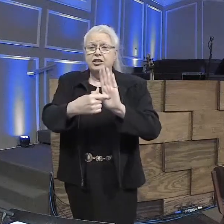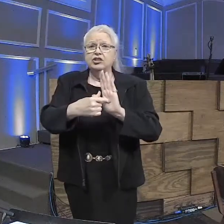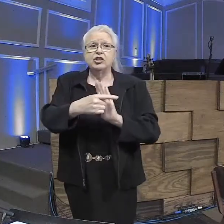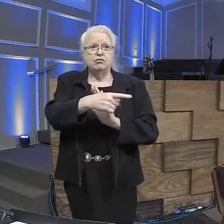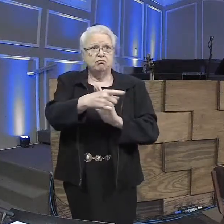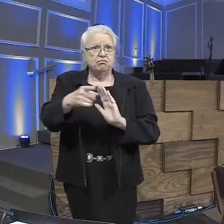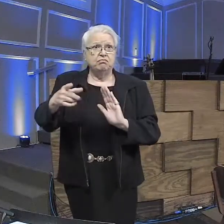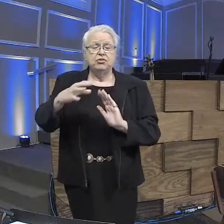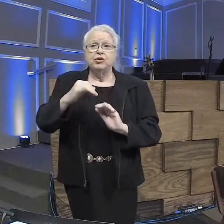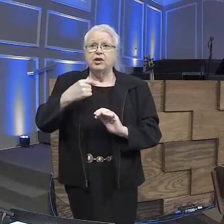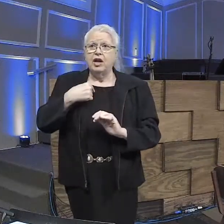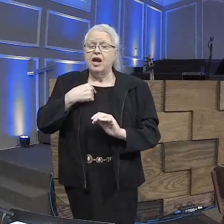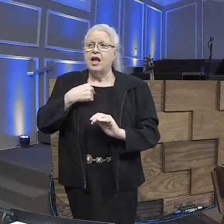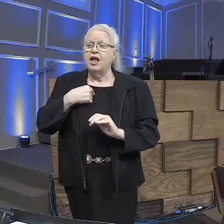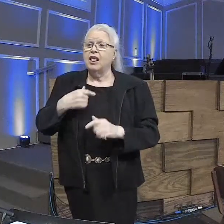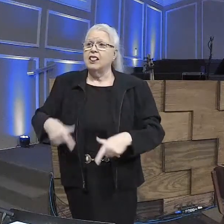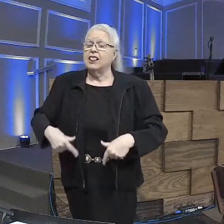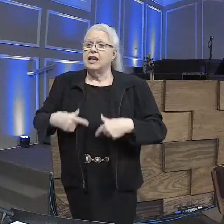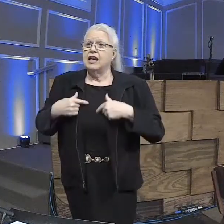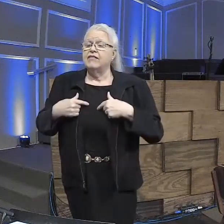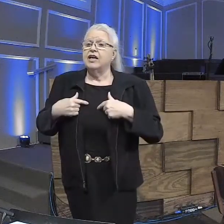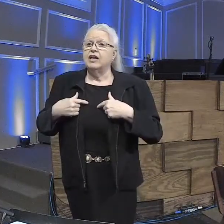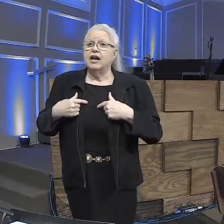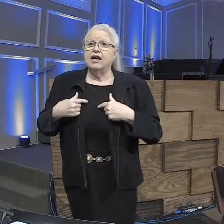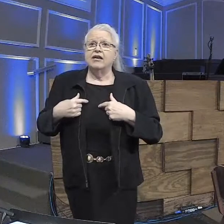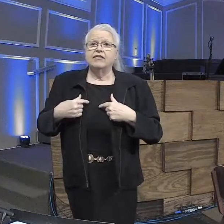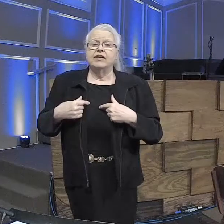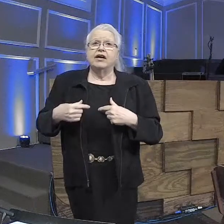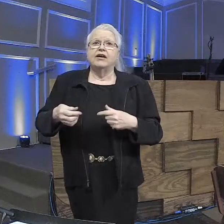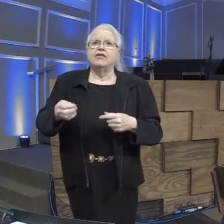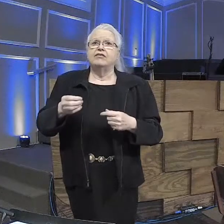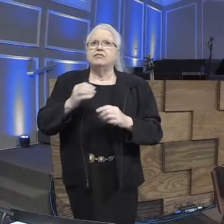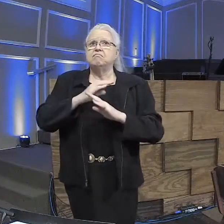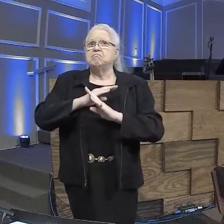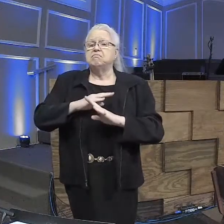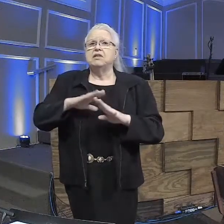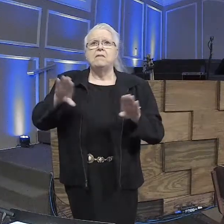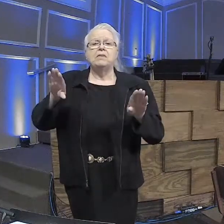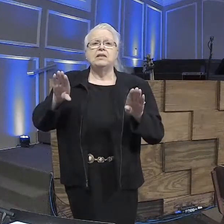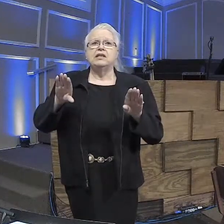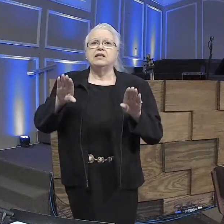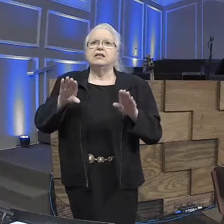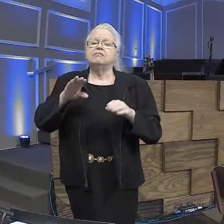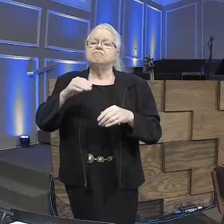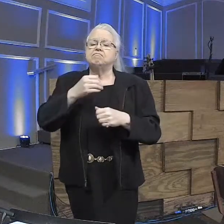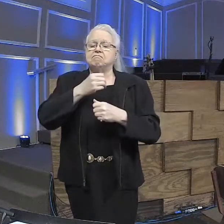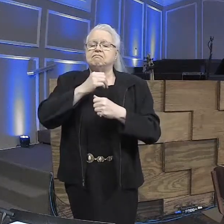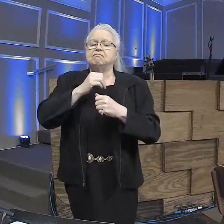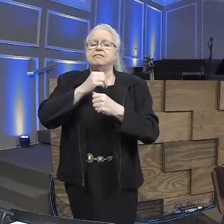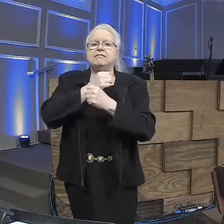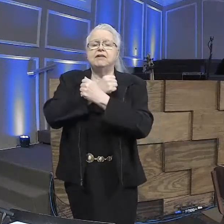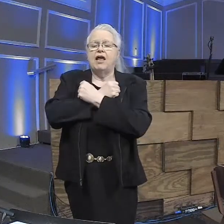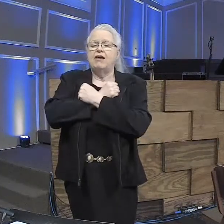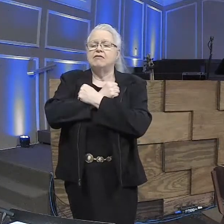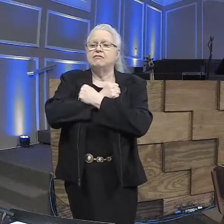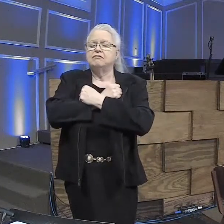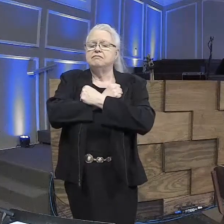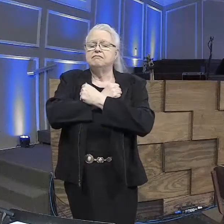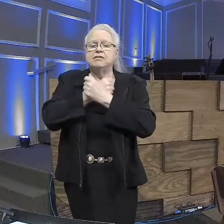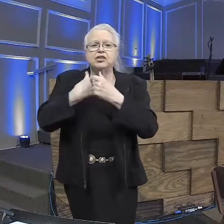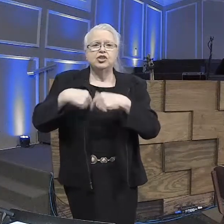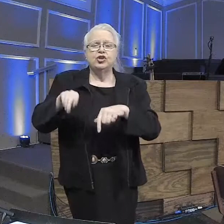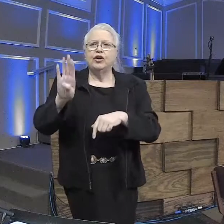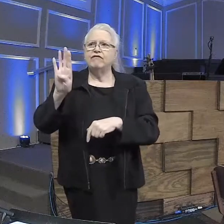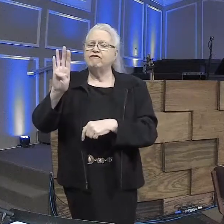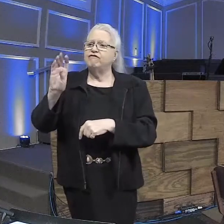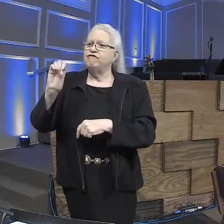I living a life of unconditional love. You know, nearly 40 years of ministry now,